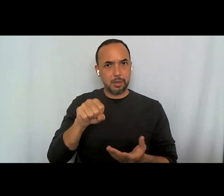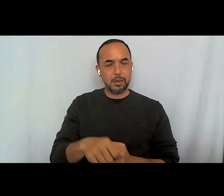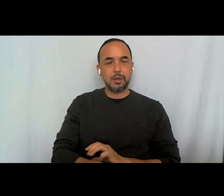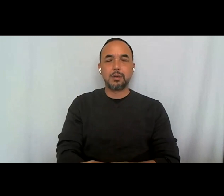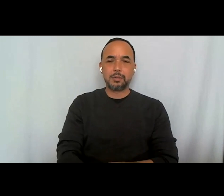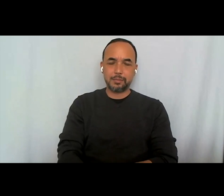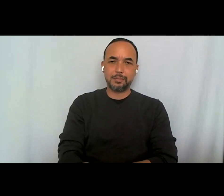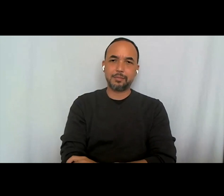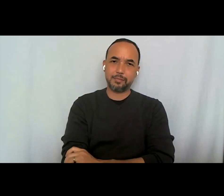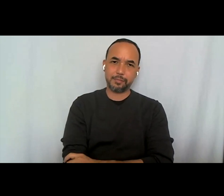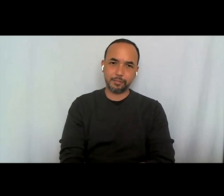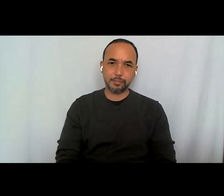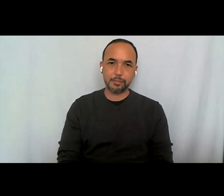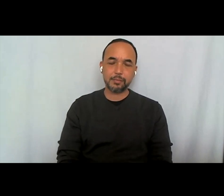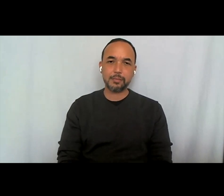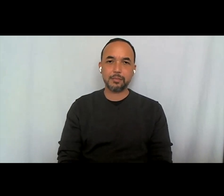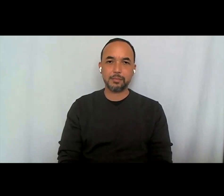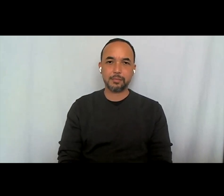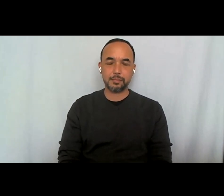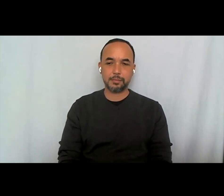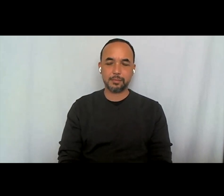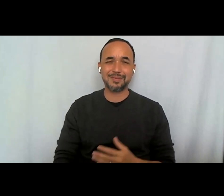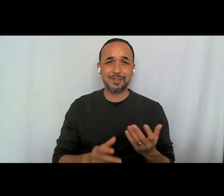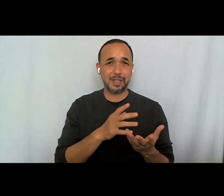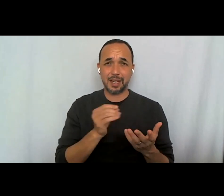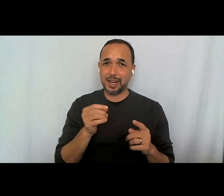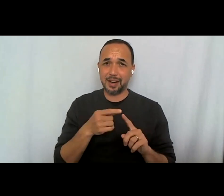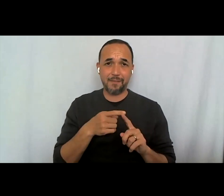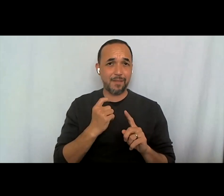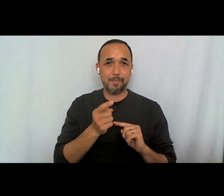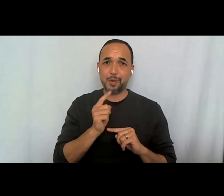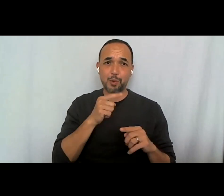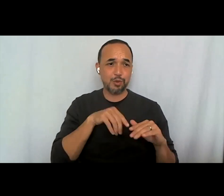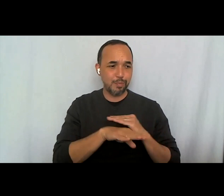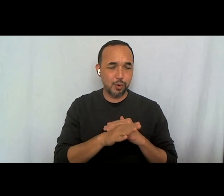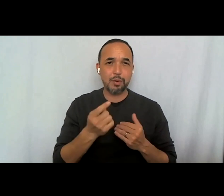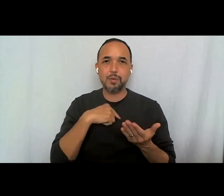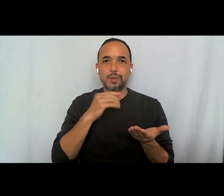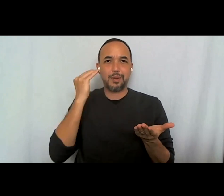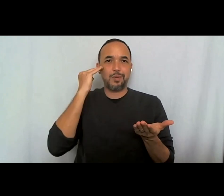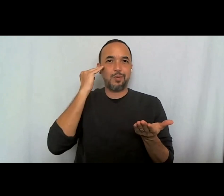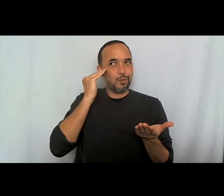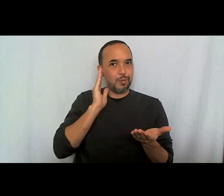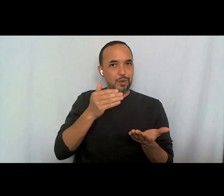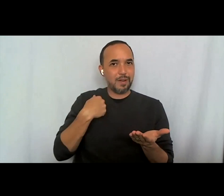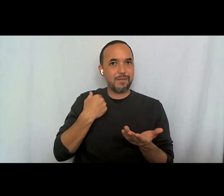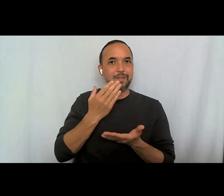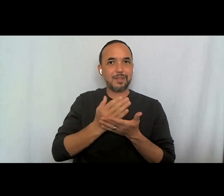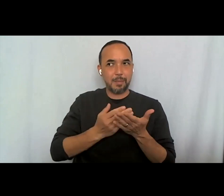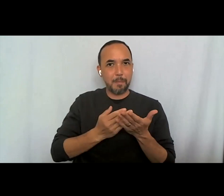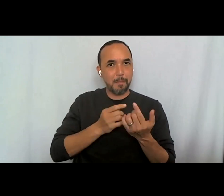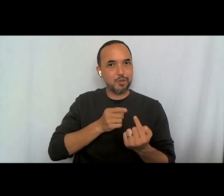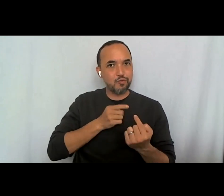And actually, since the beginning, we knew that these were difficulties of deaf children